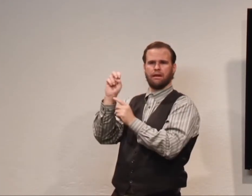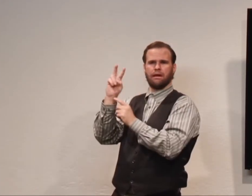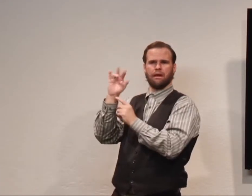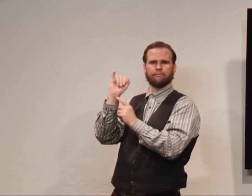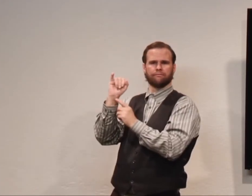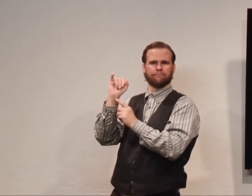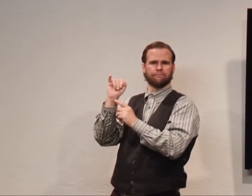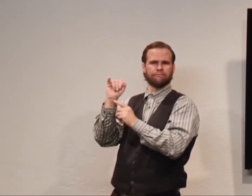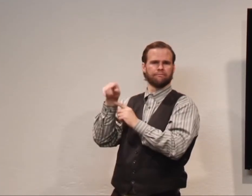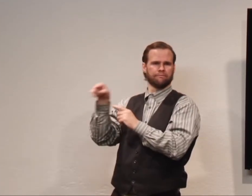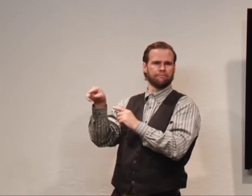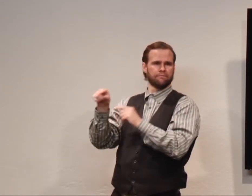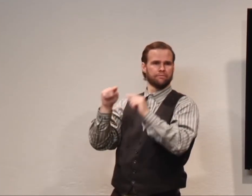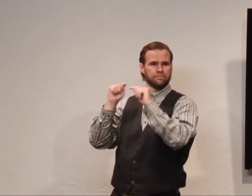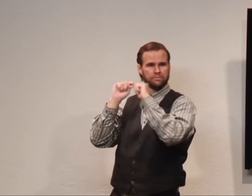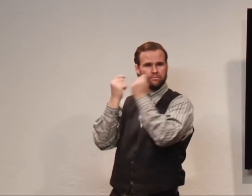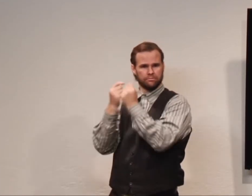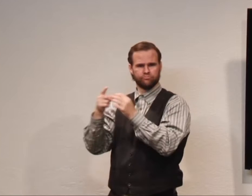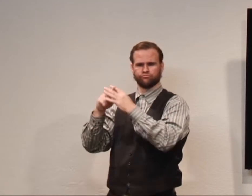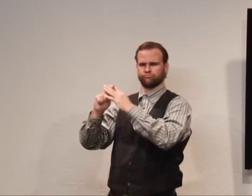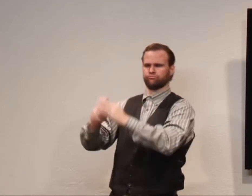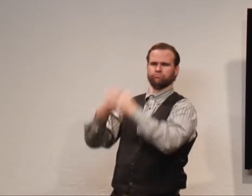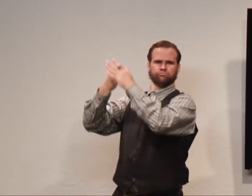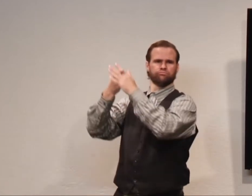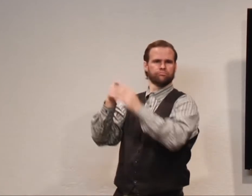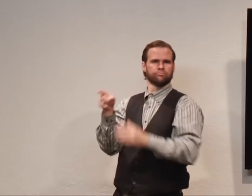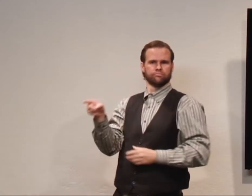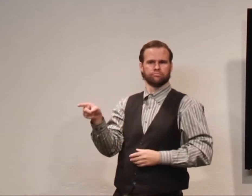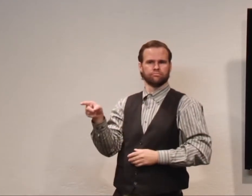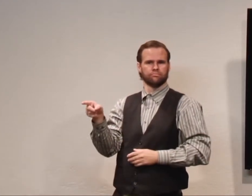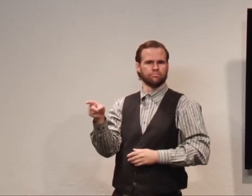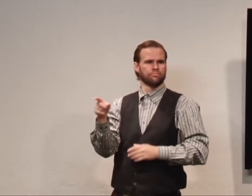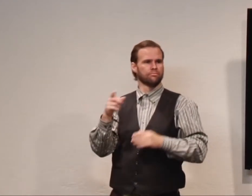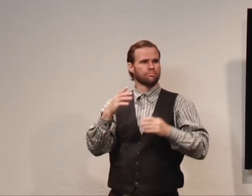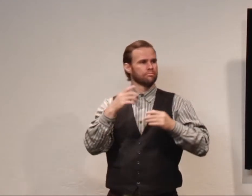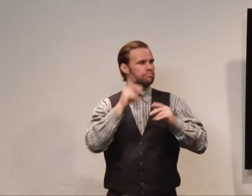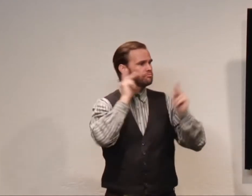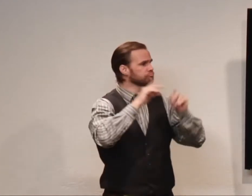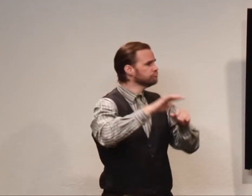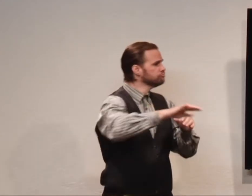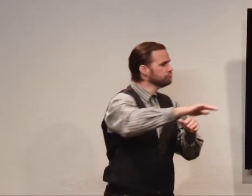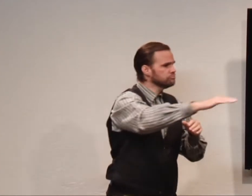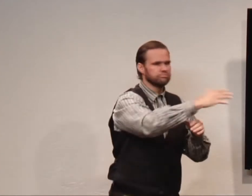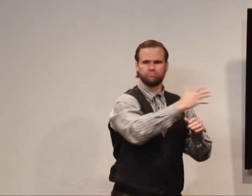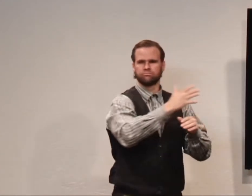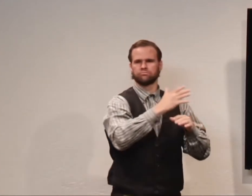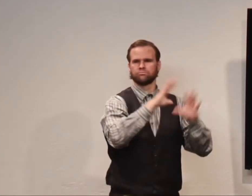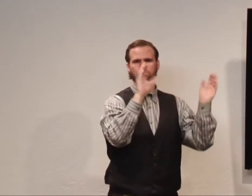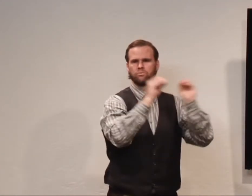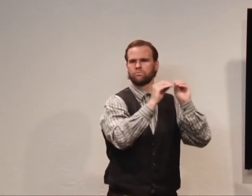But after Moses, we see that it becomes limited to the tribe of Levi.